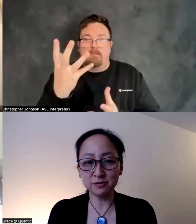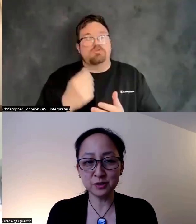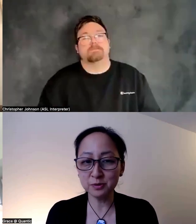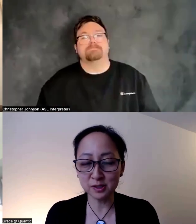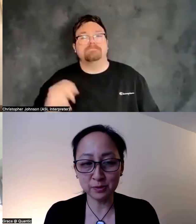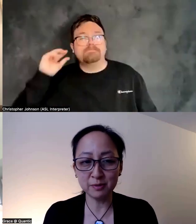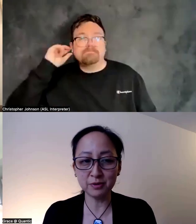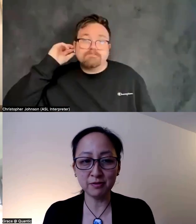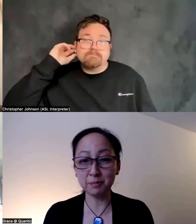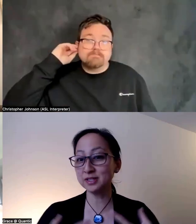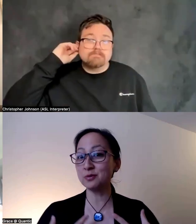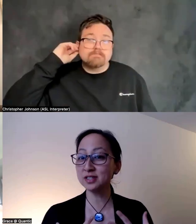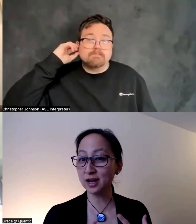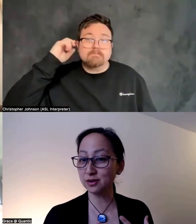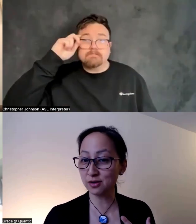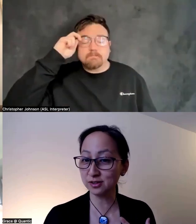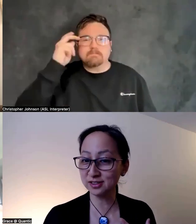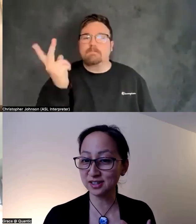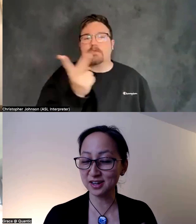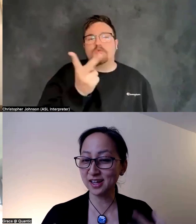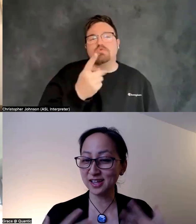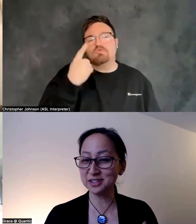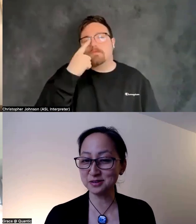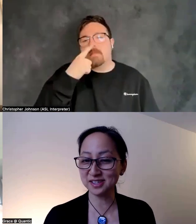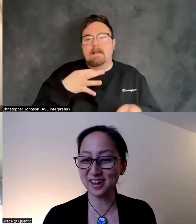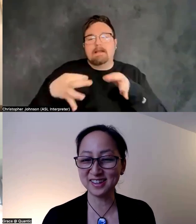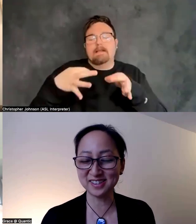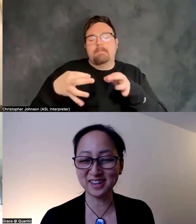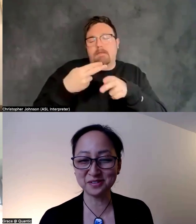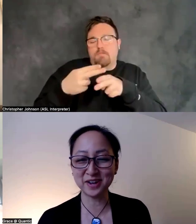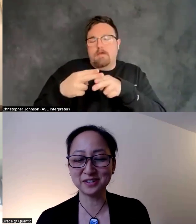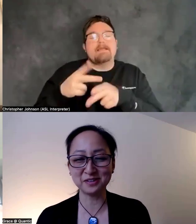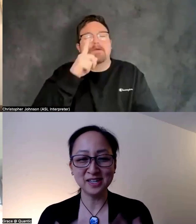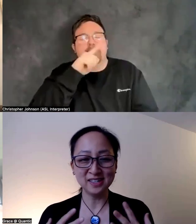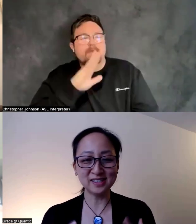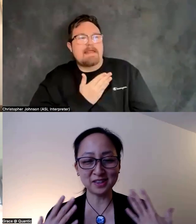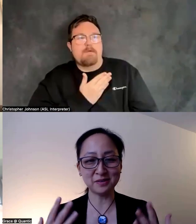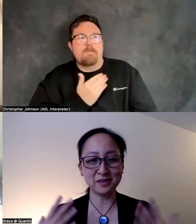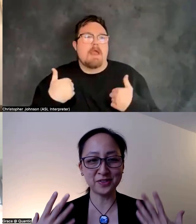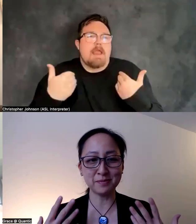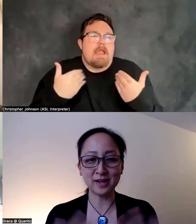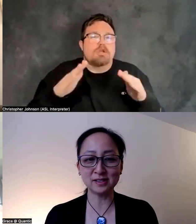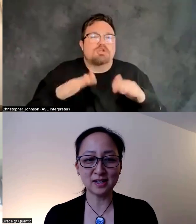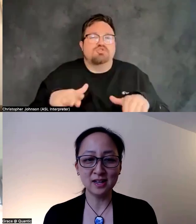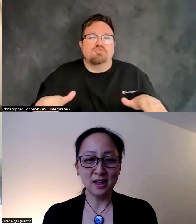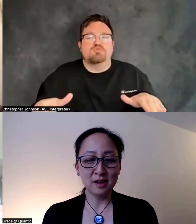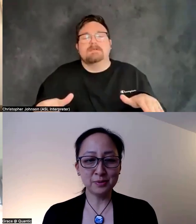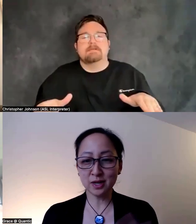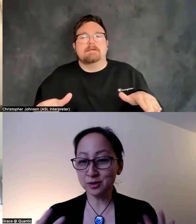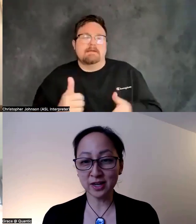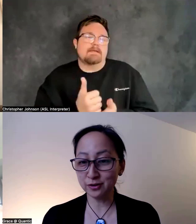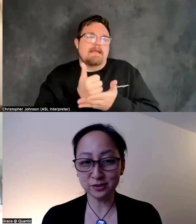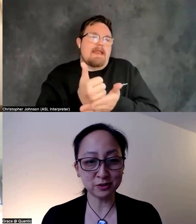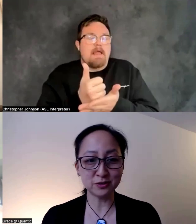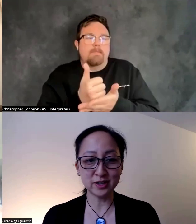could each of you explain briefly, pretend we're 10-year-olds. I like to use that as a way to set the mindset.